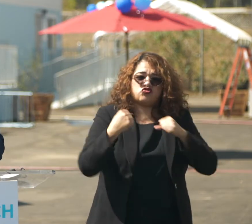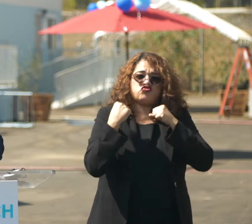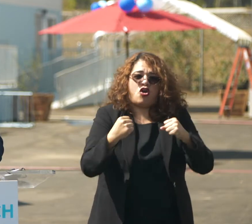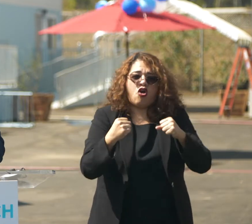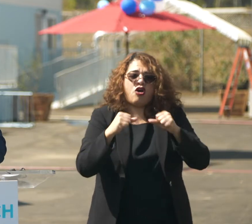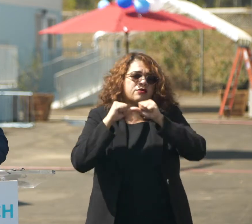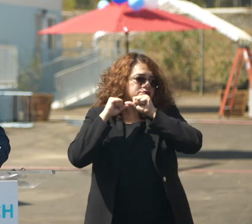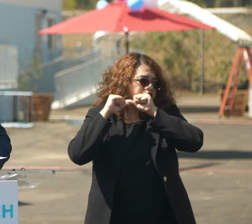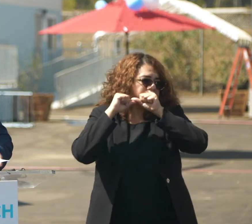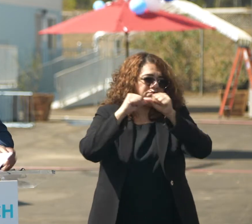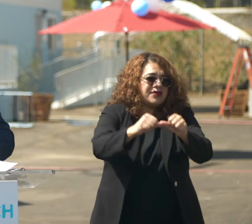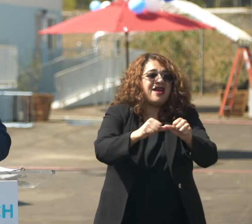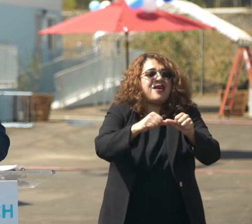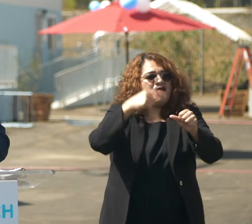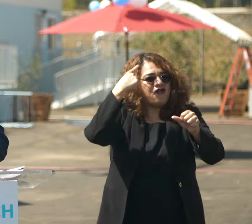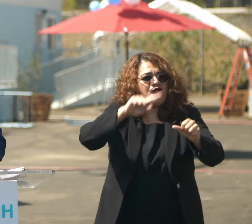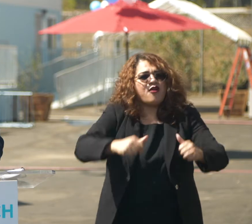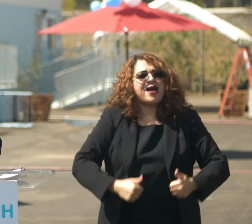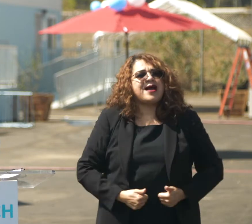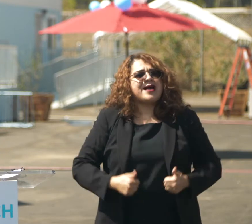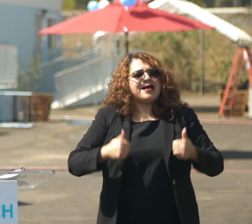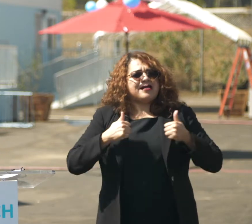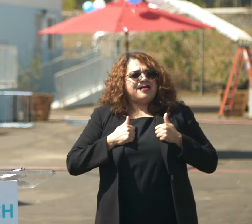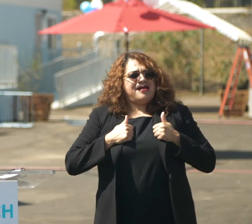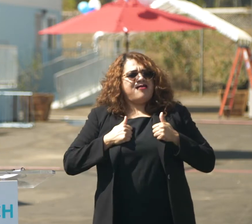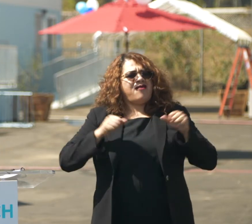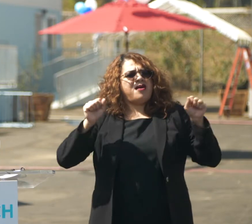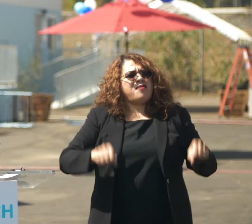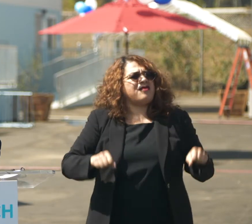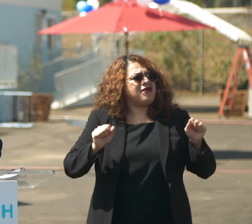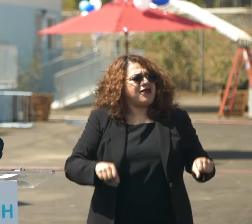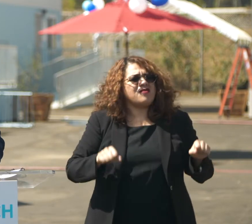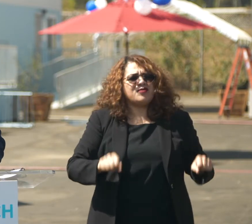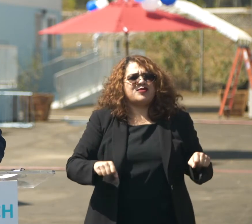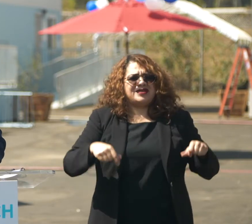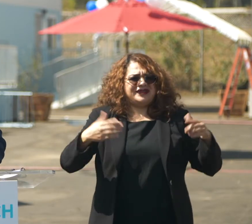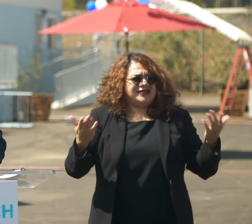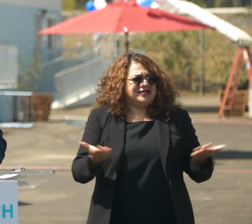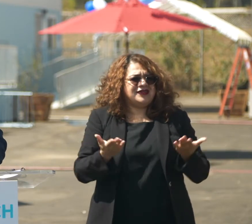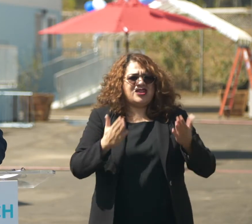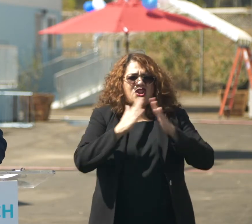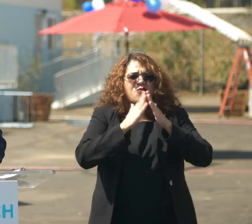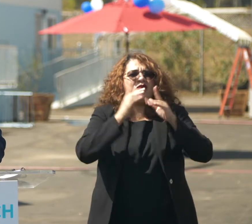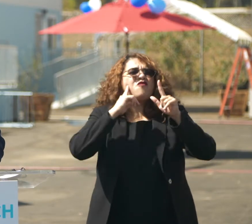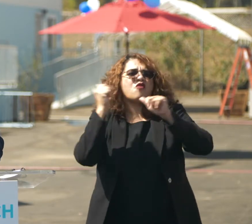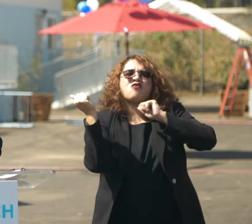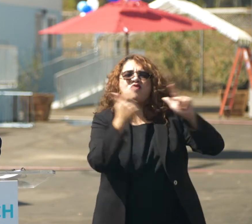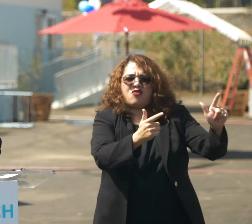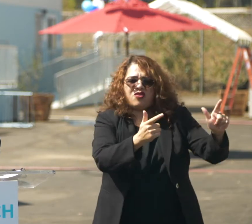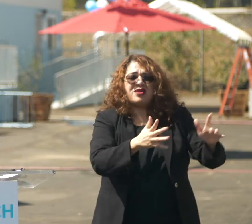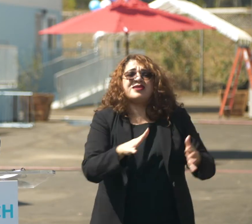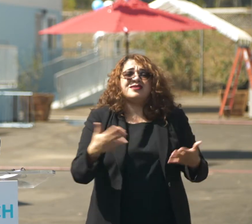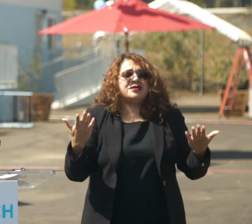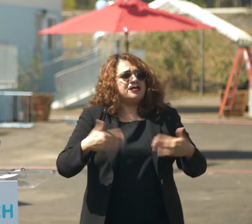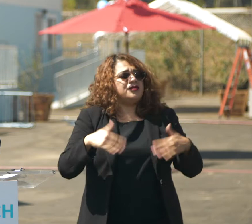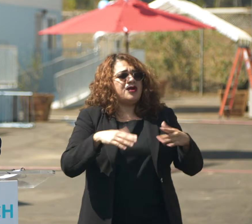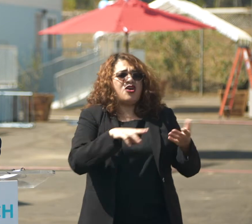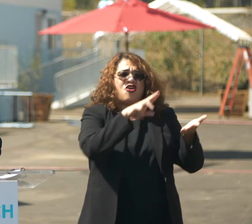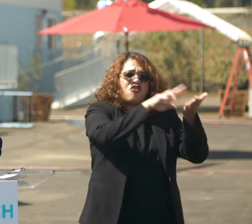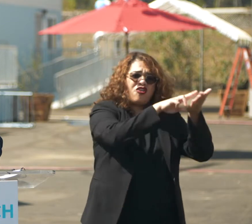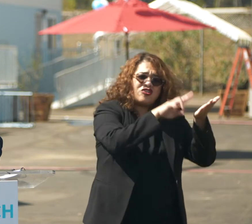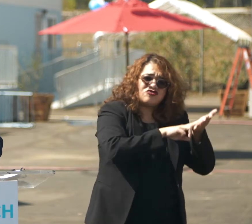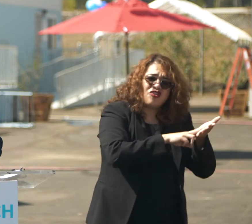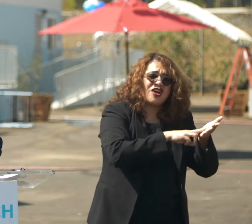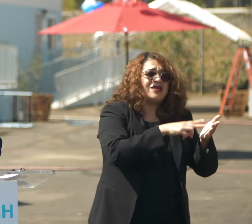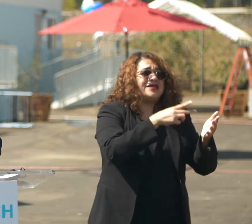and more livable and more resilient city. I want to thank you to all of our partners, the service providers, the dedicated construction team and